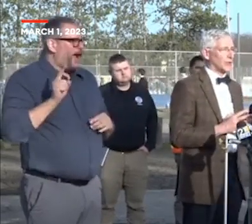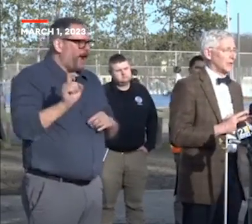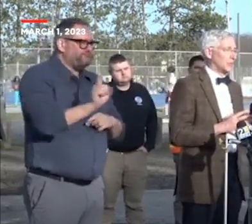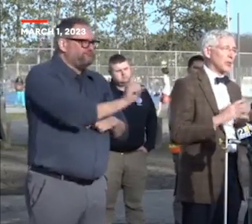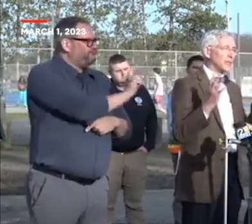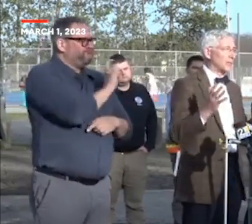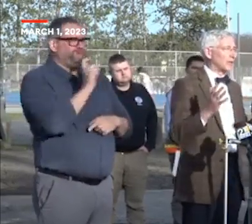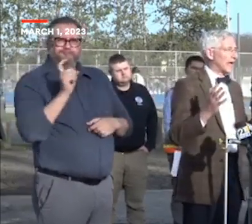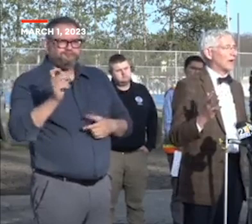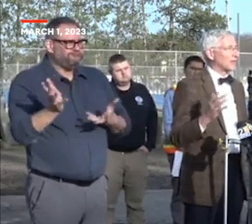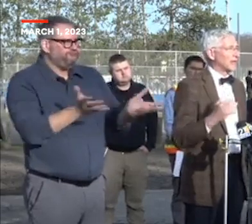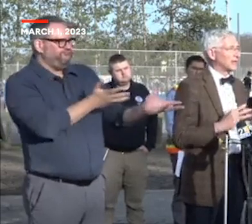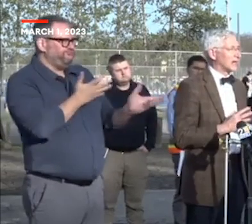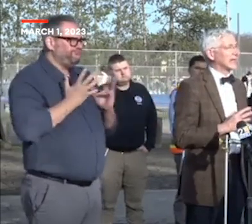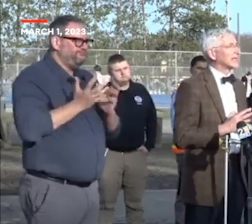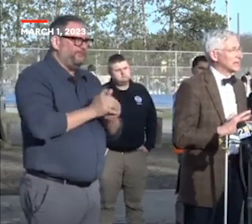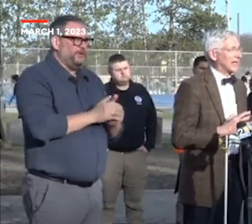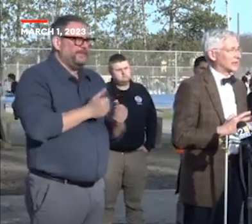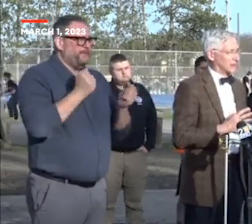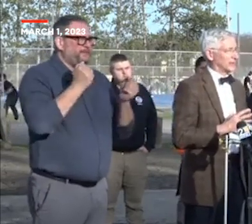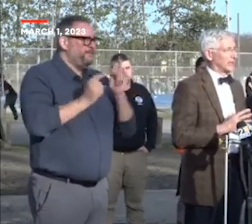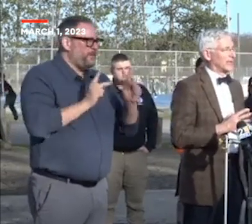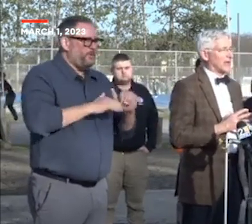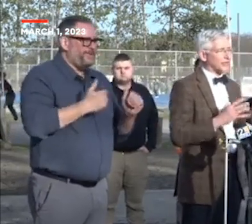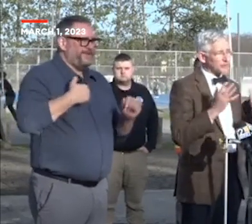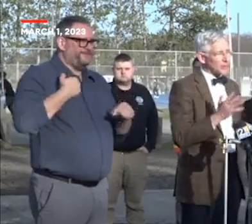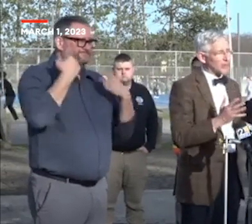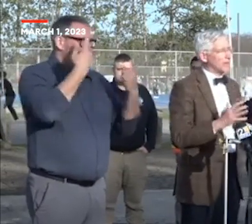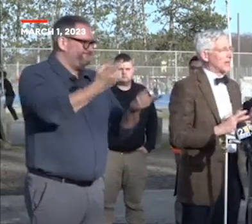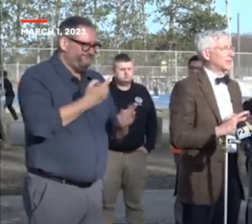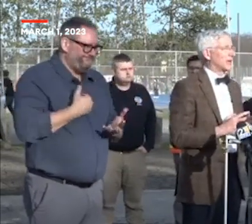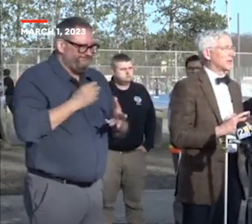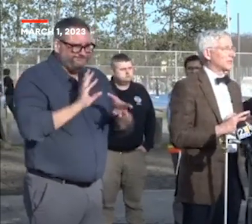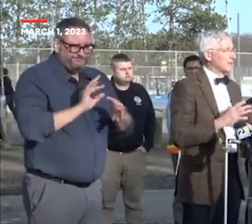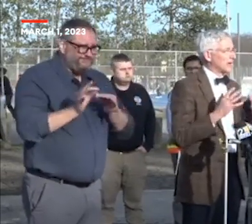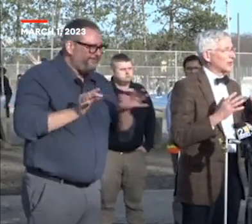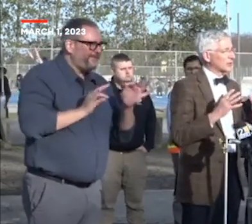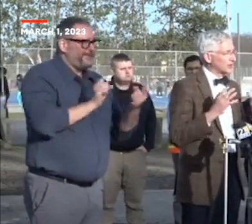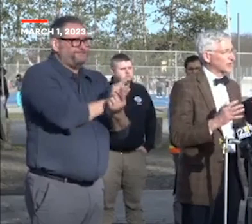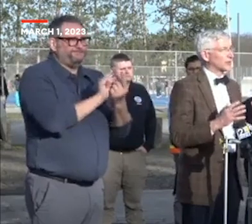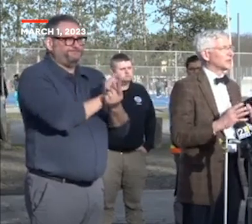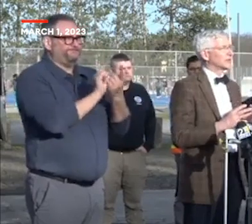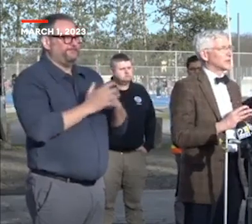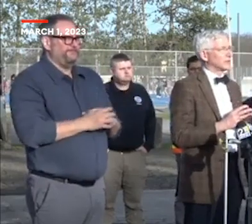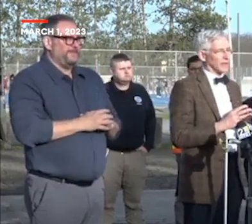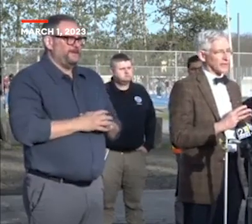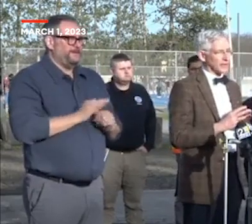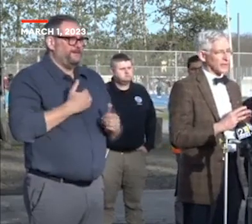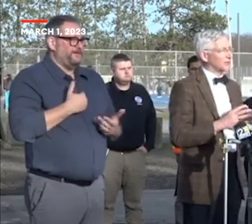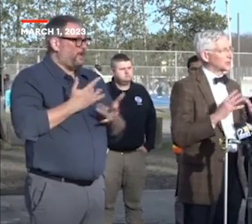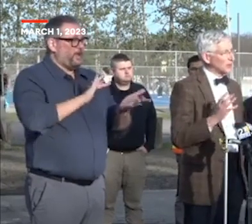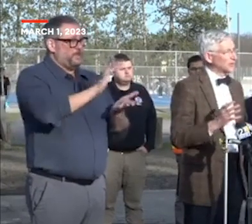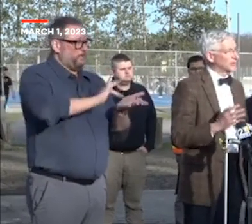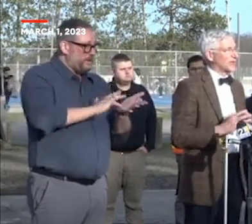to more people now than I can keep count of. I've spoken to them about their medical concerns,